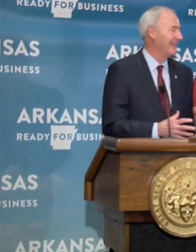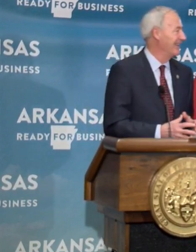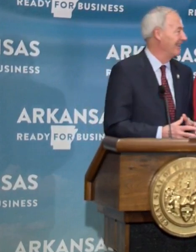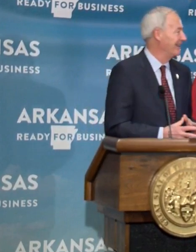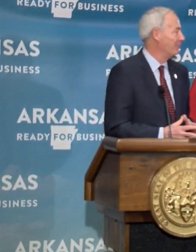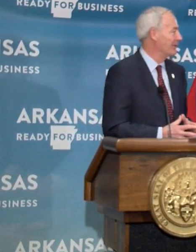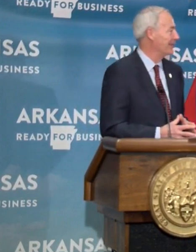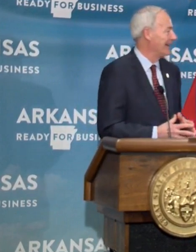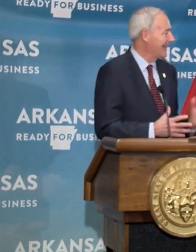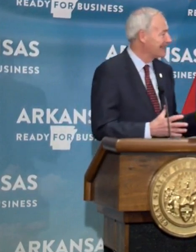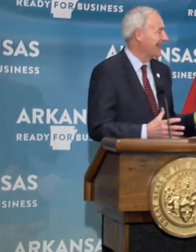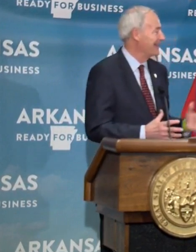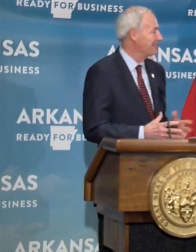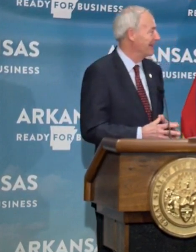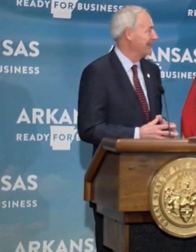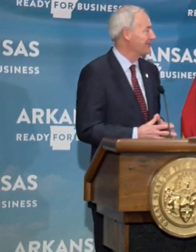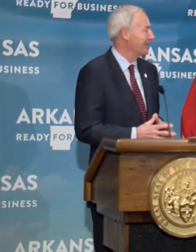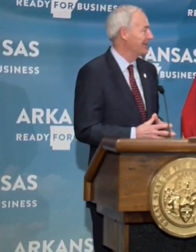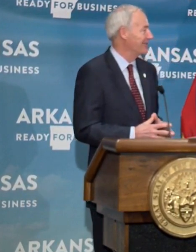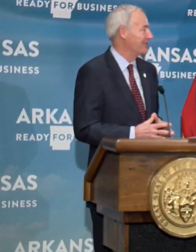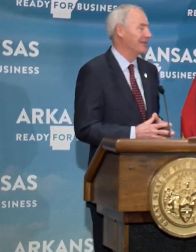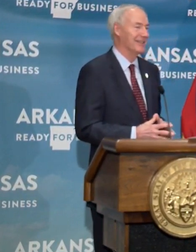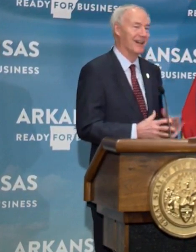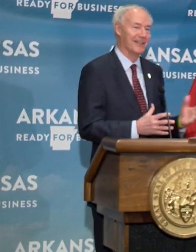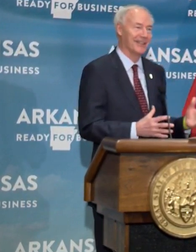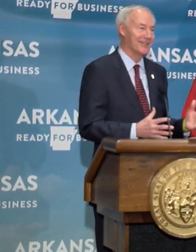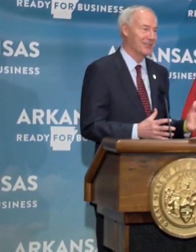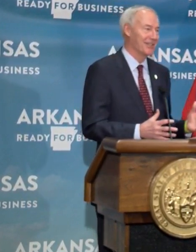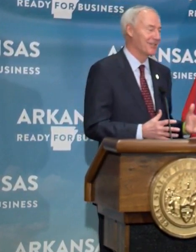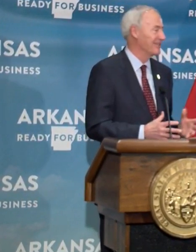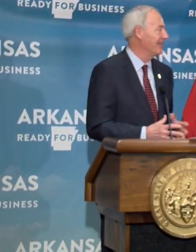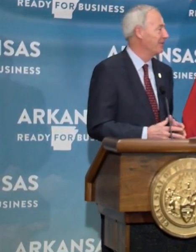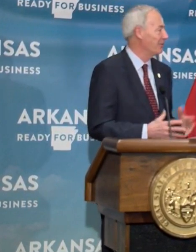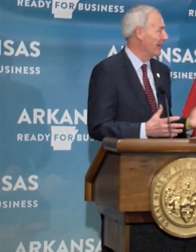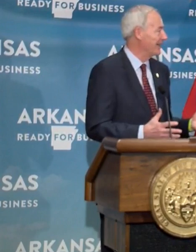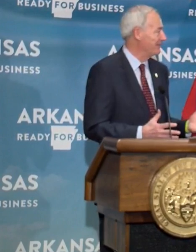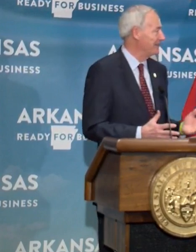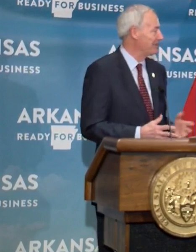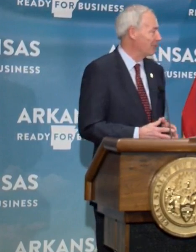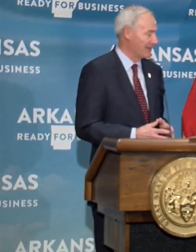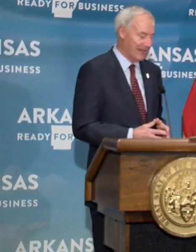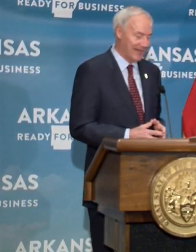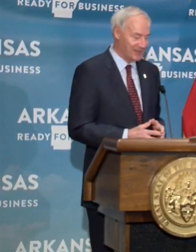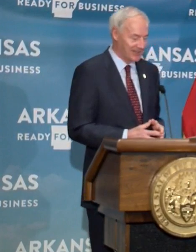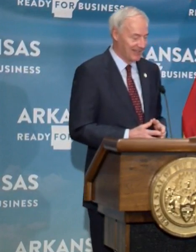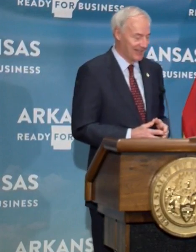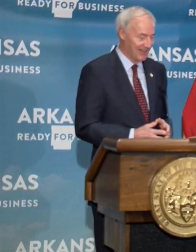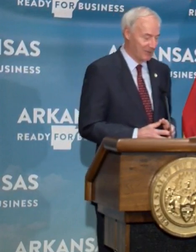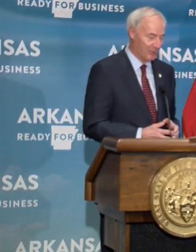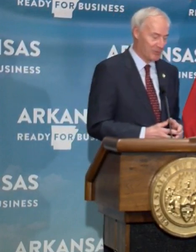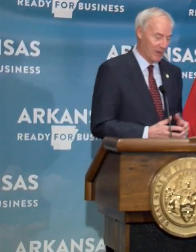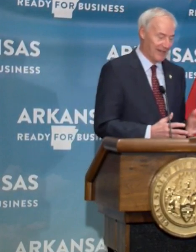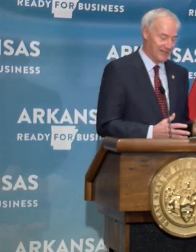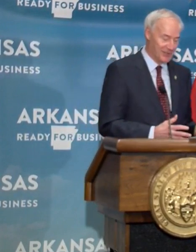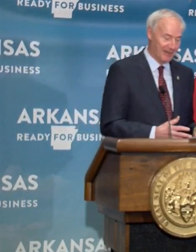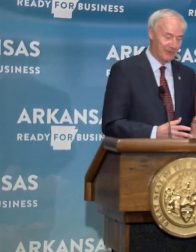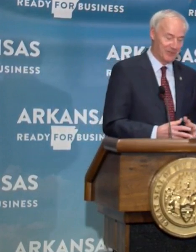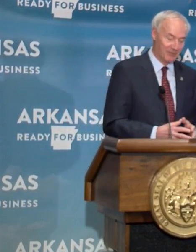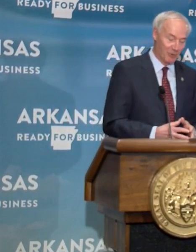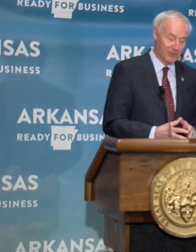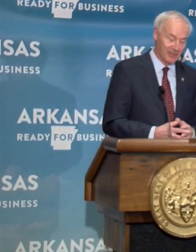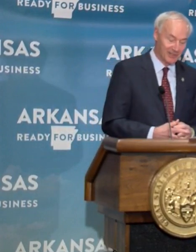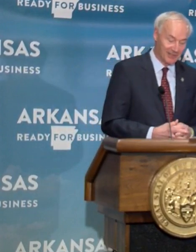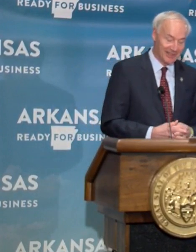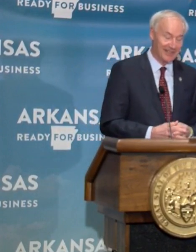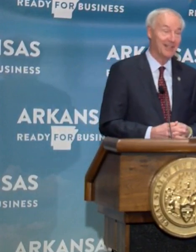of our ad campaigns during the holiday season, reminding people to wear a mask. And of course, why does